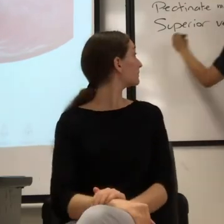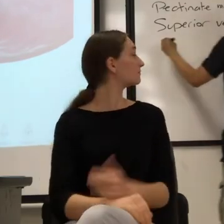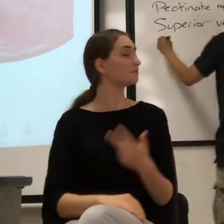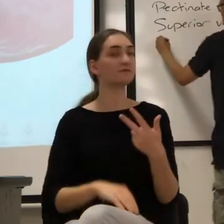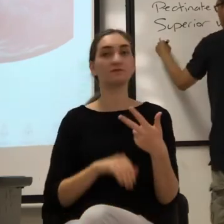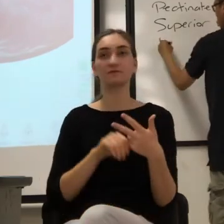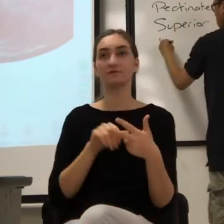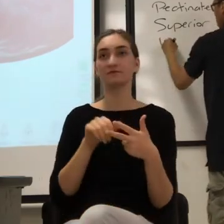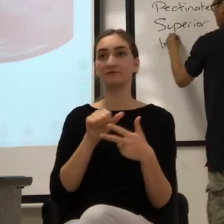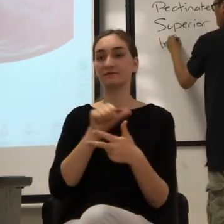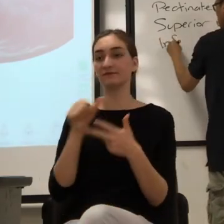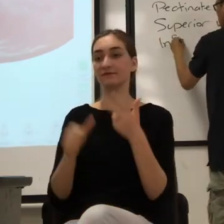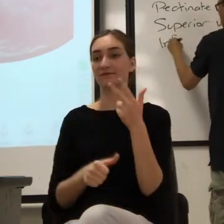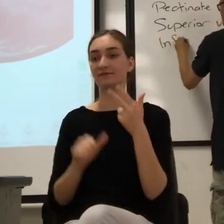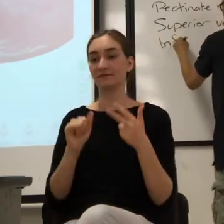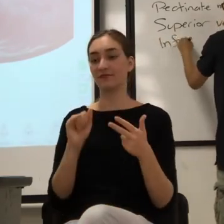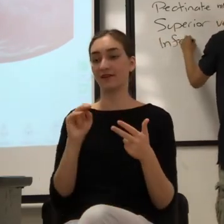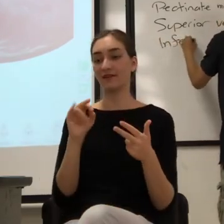inferior vena cava,